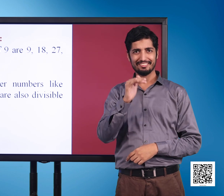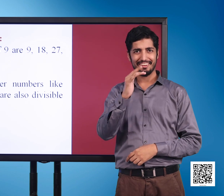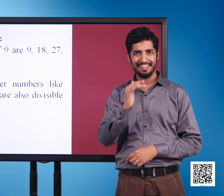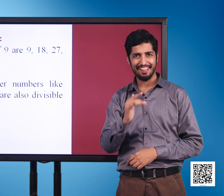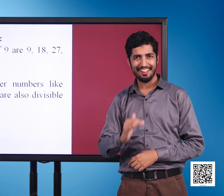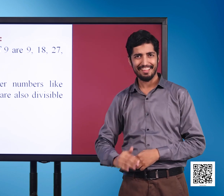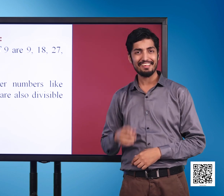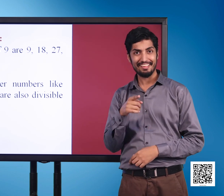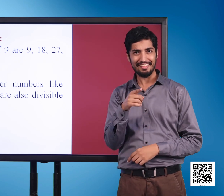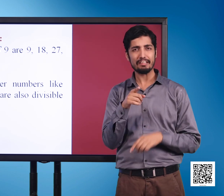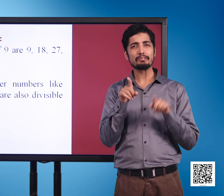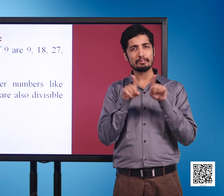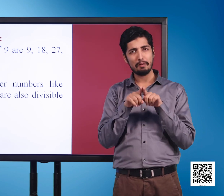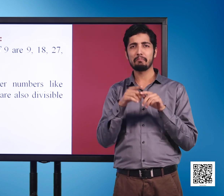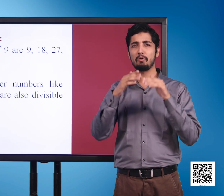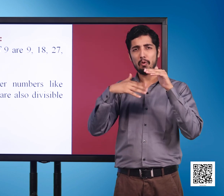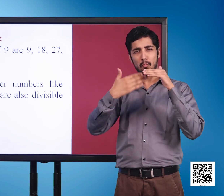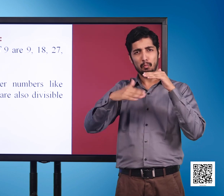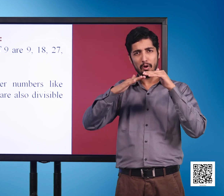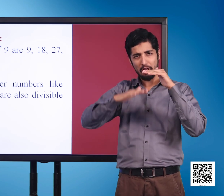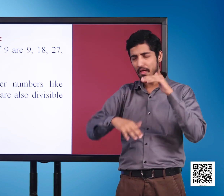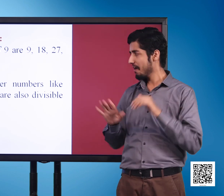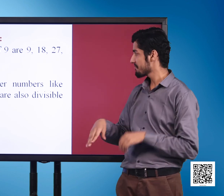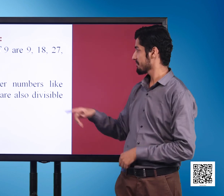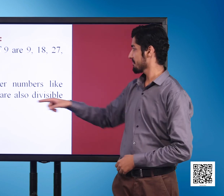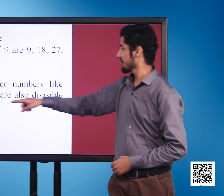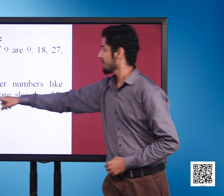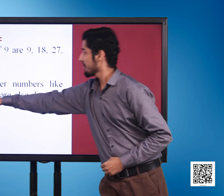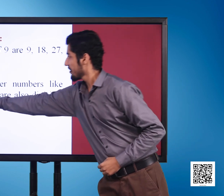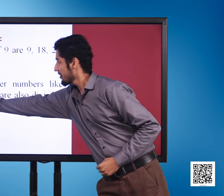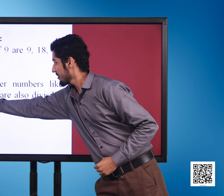so on. There are other numbers like 4608,